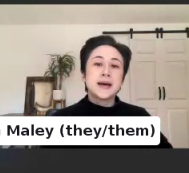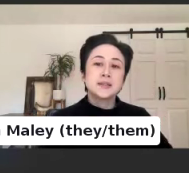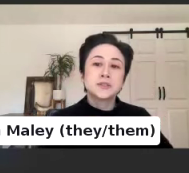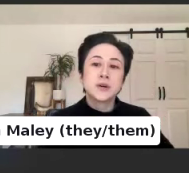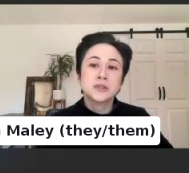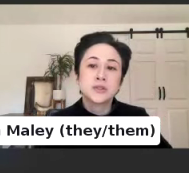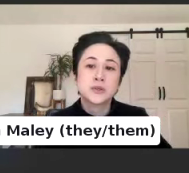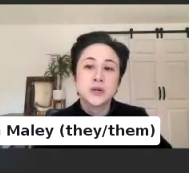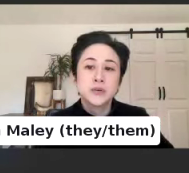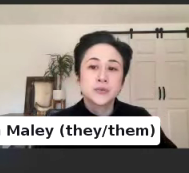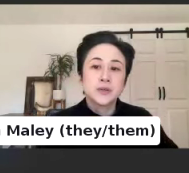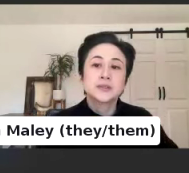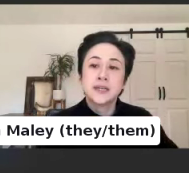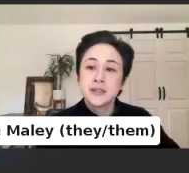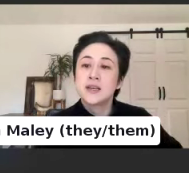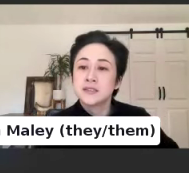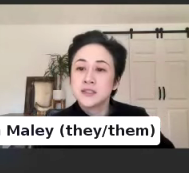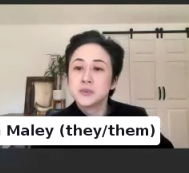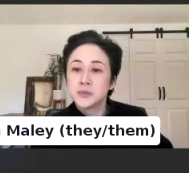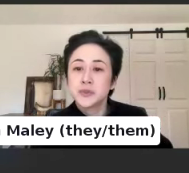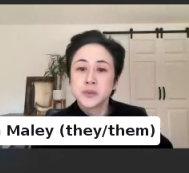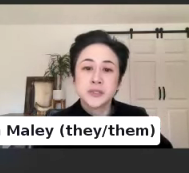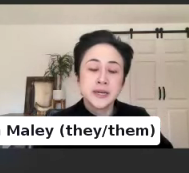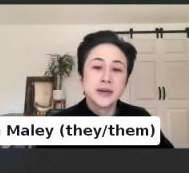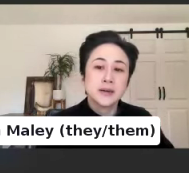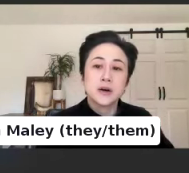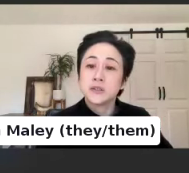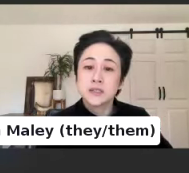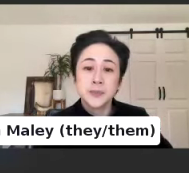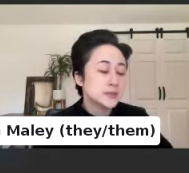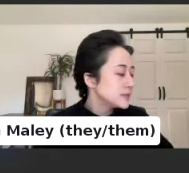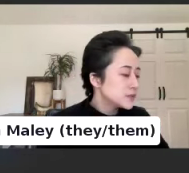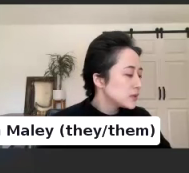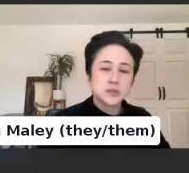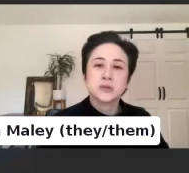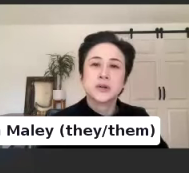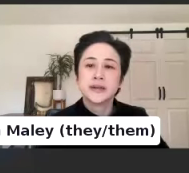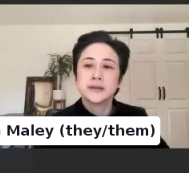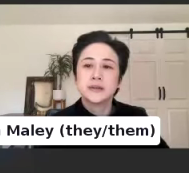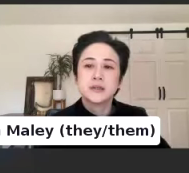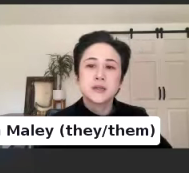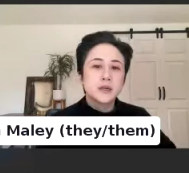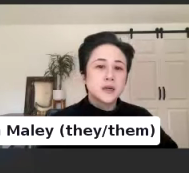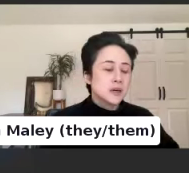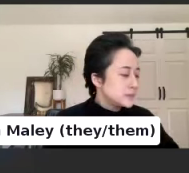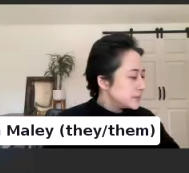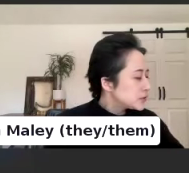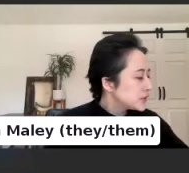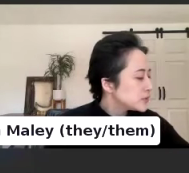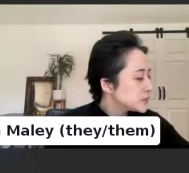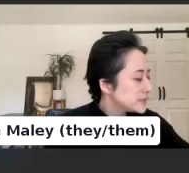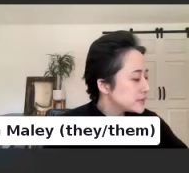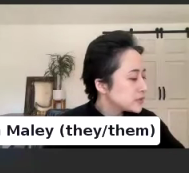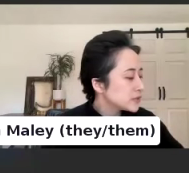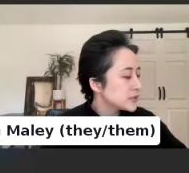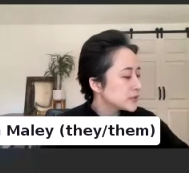getting balance also from taking the lessons as you move forward. Yeah, all encompassing. These are all so great. You're drawn